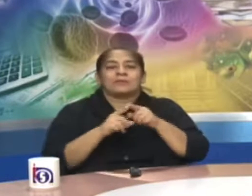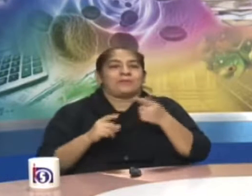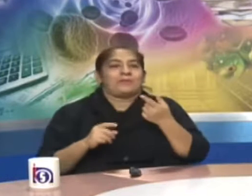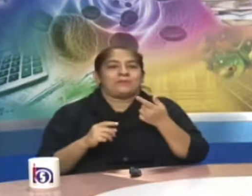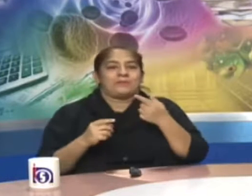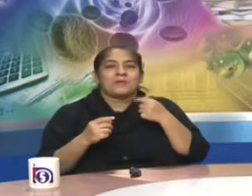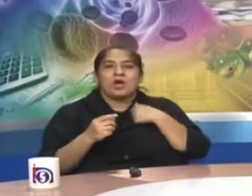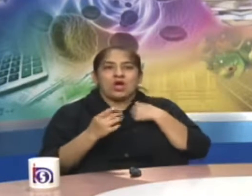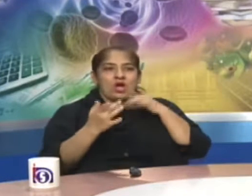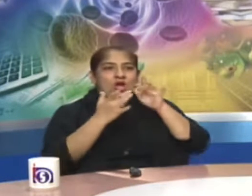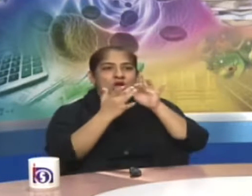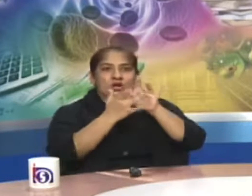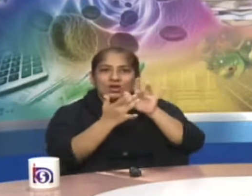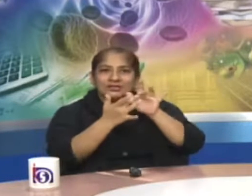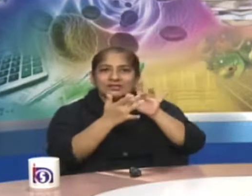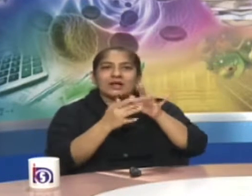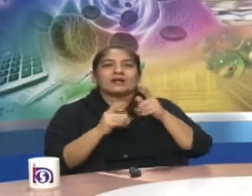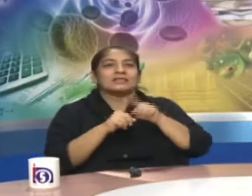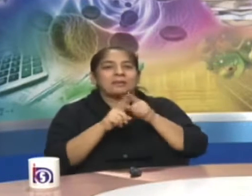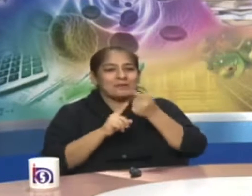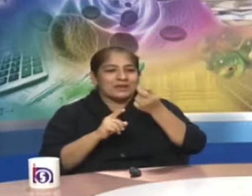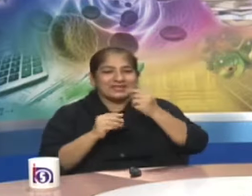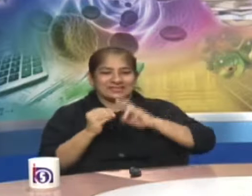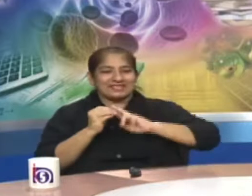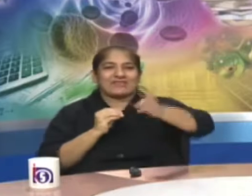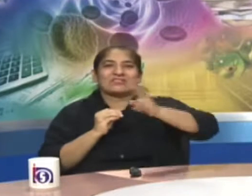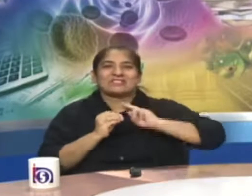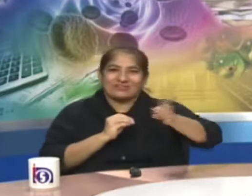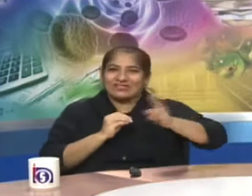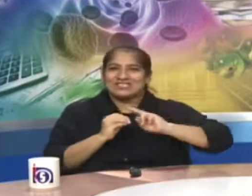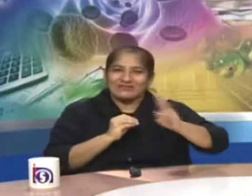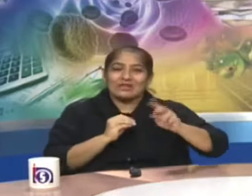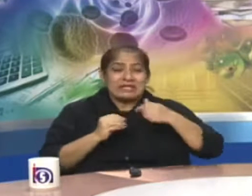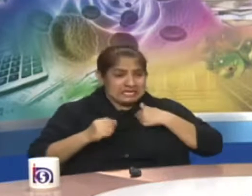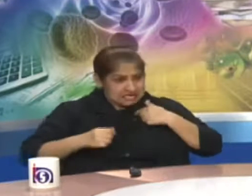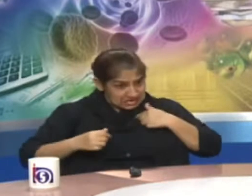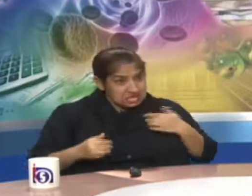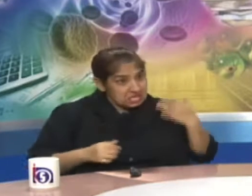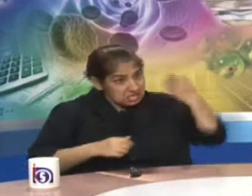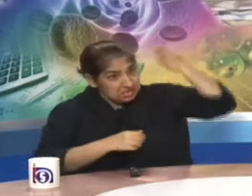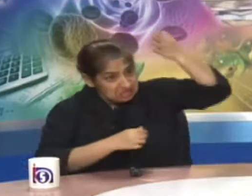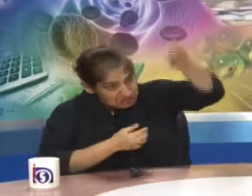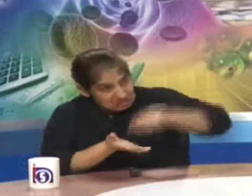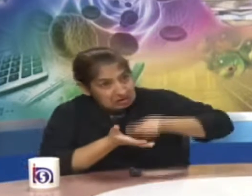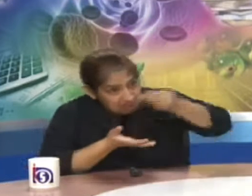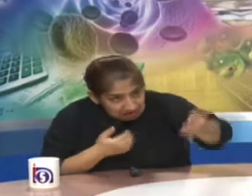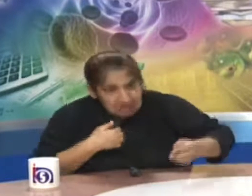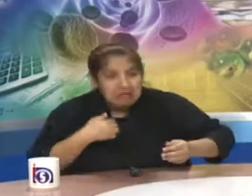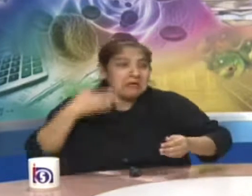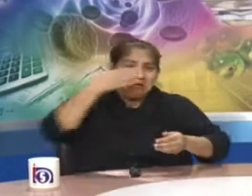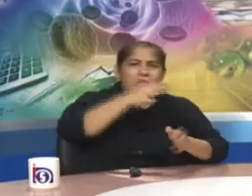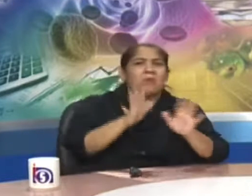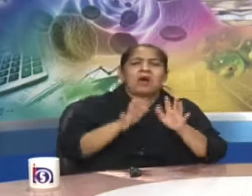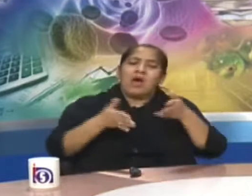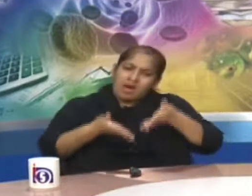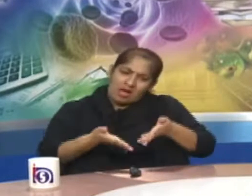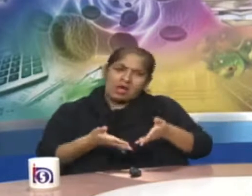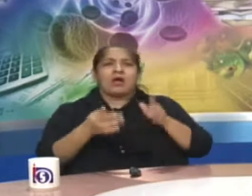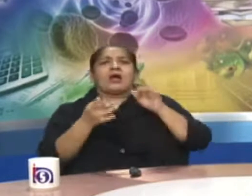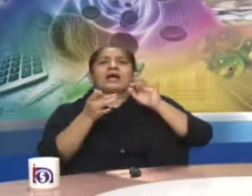Another objective of NSEI is to provide the efficient